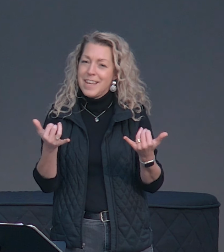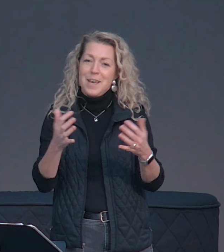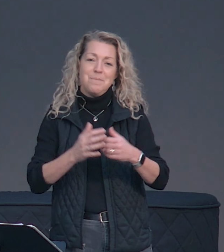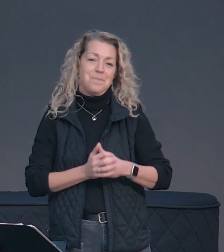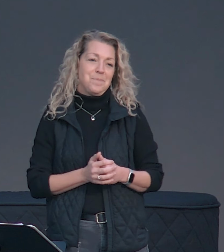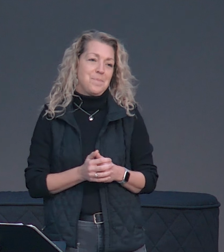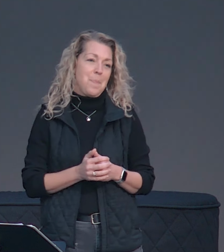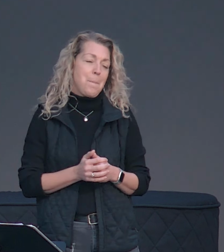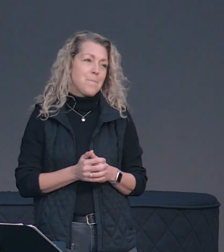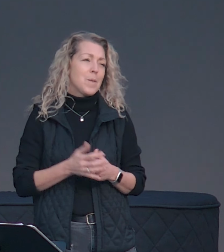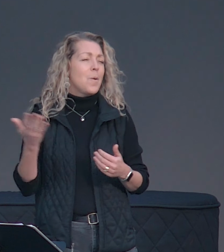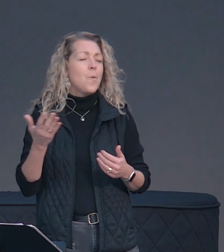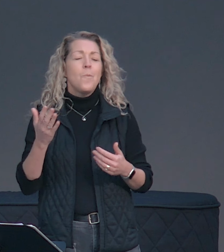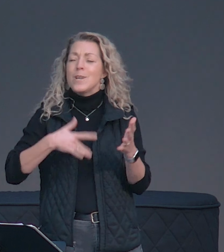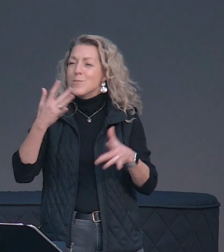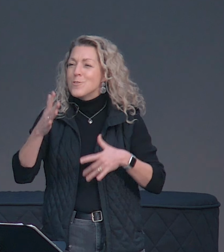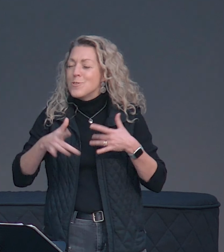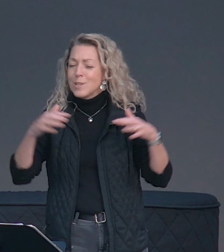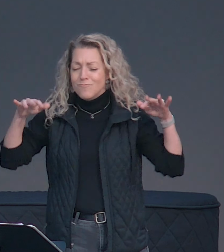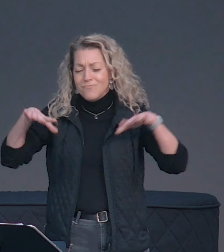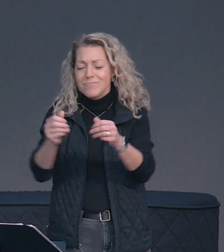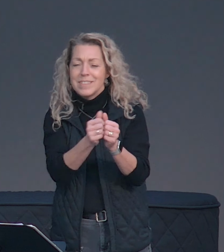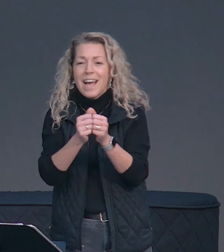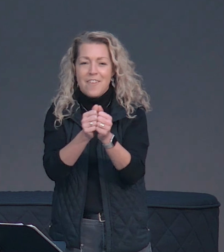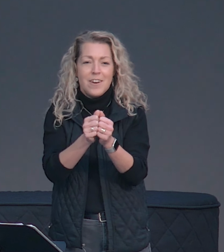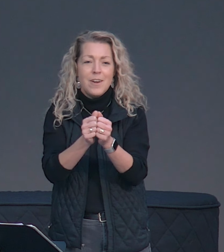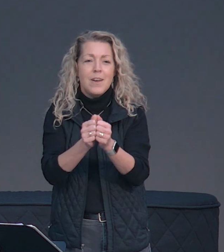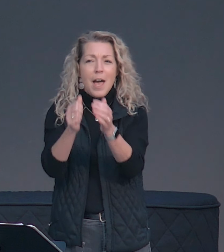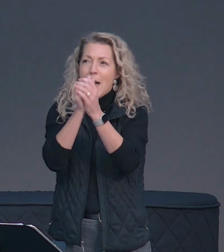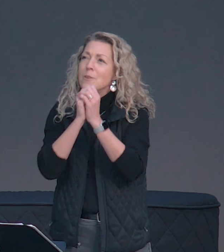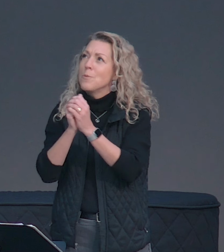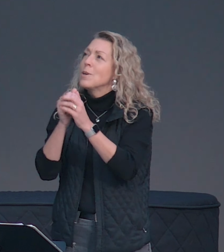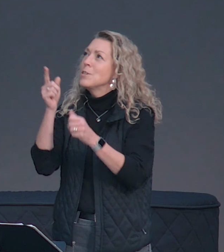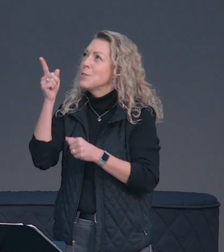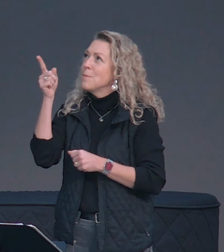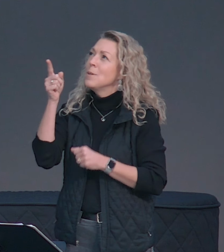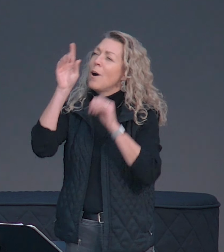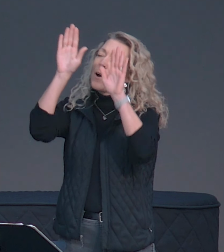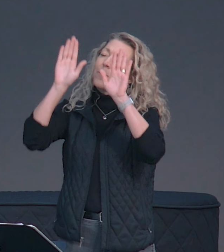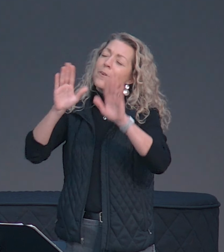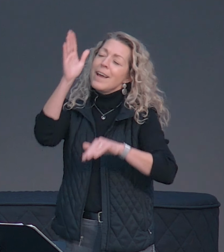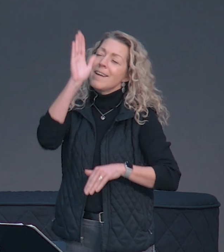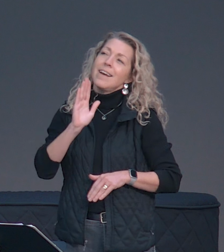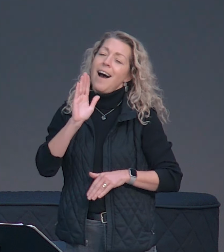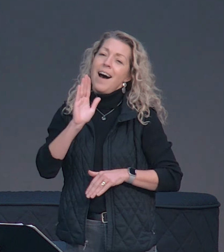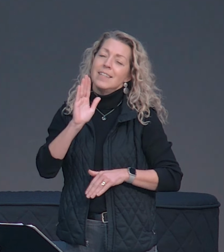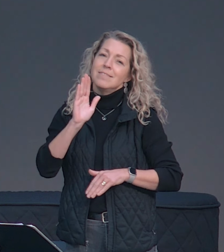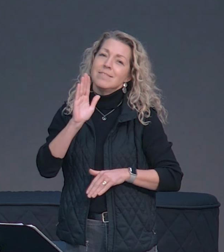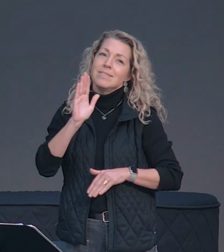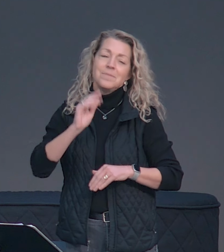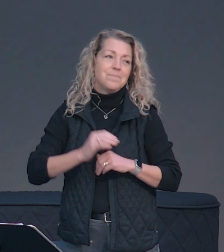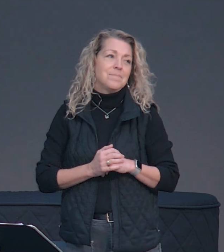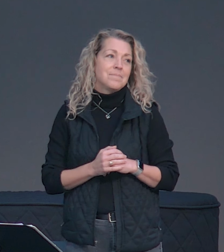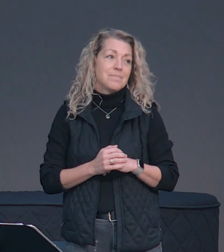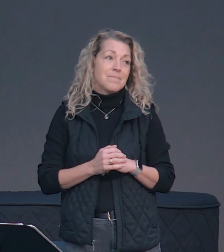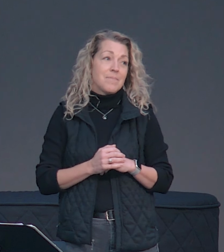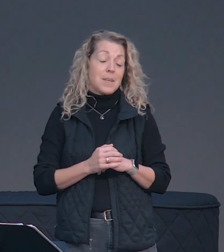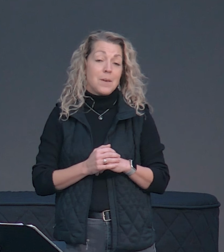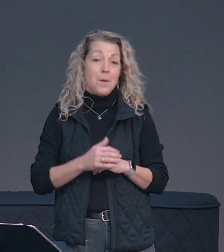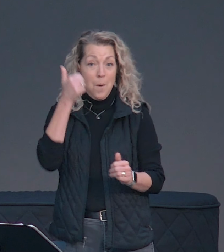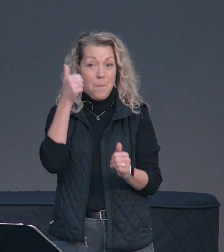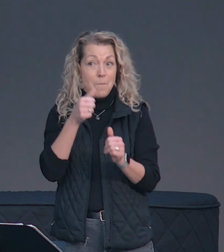What a joy it is for us to gather together today in worship of our great God. As you make your way in, there are communion